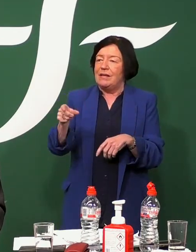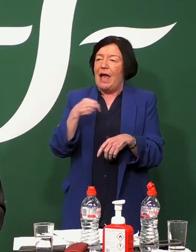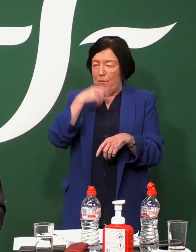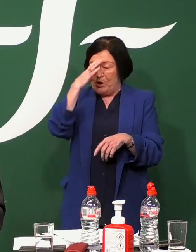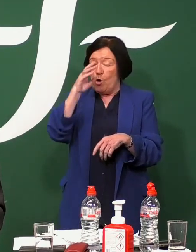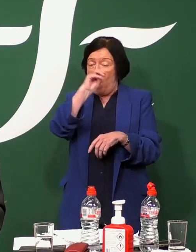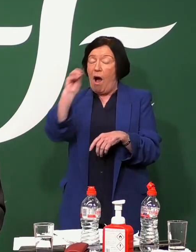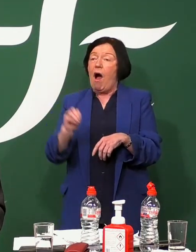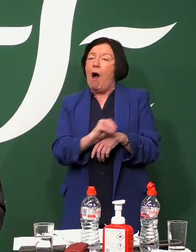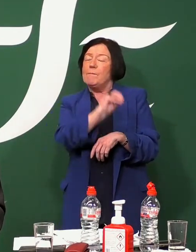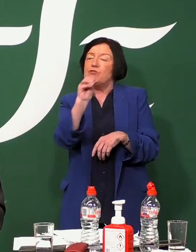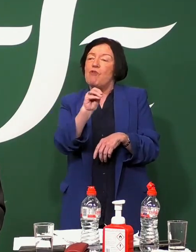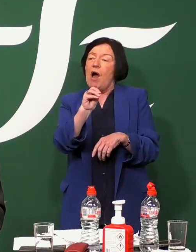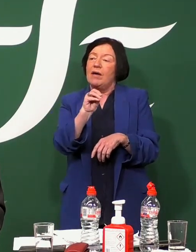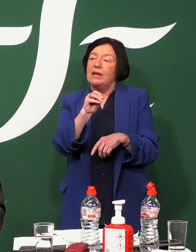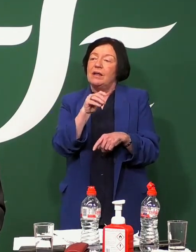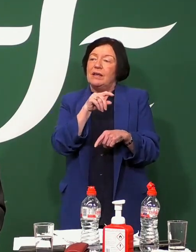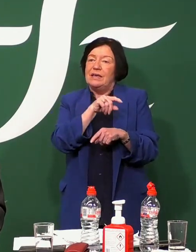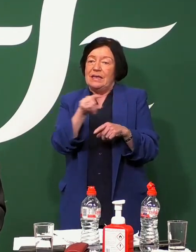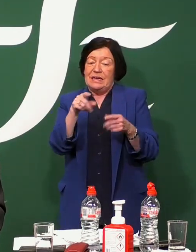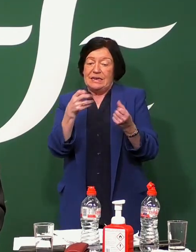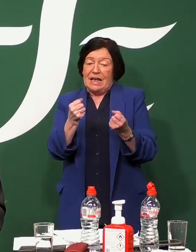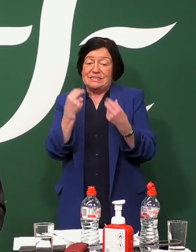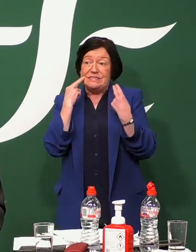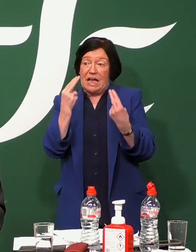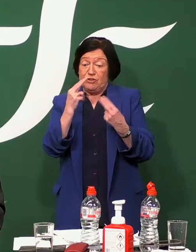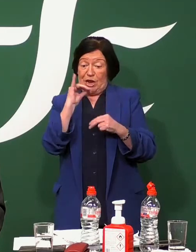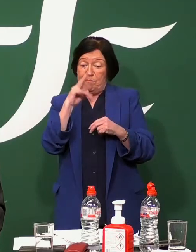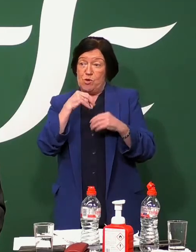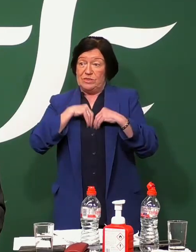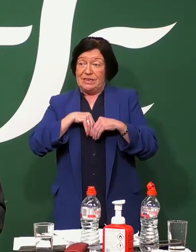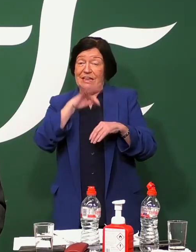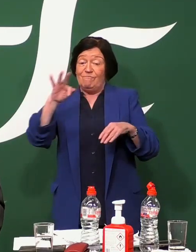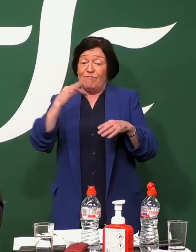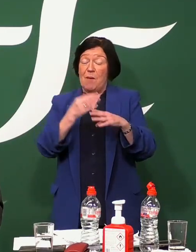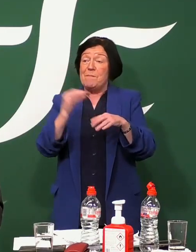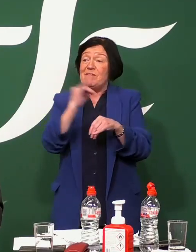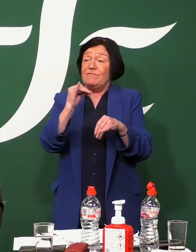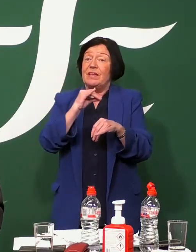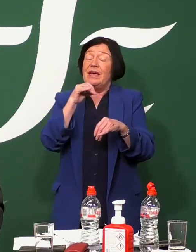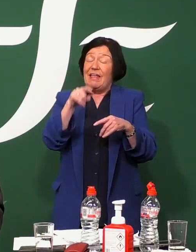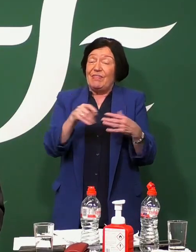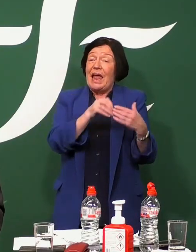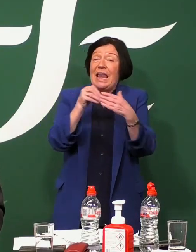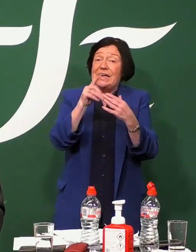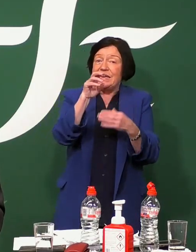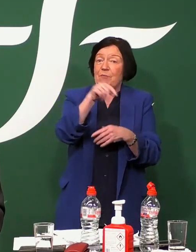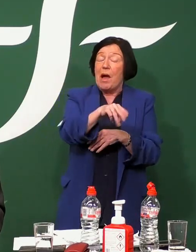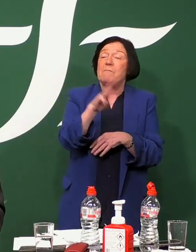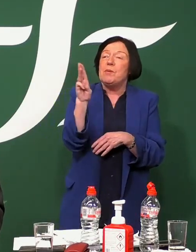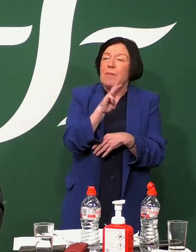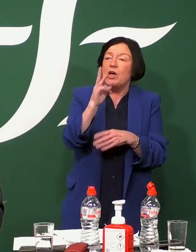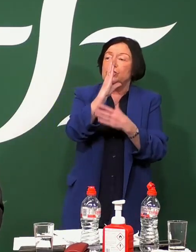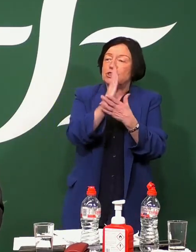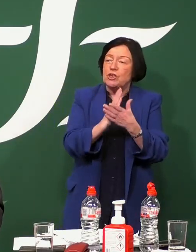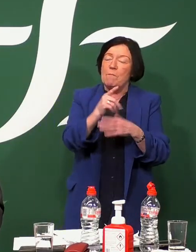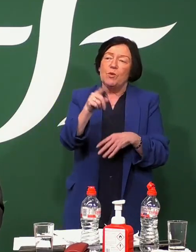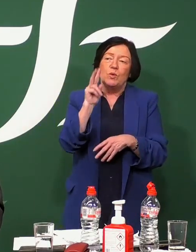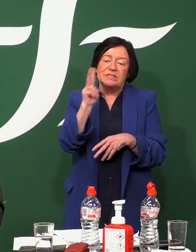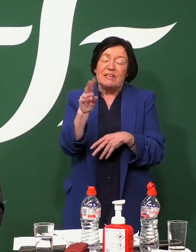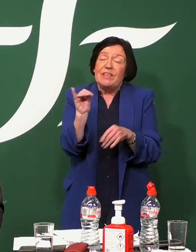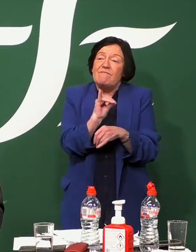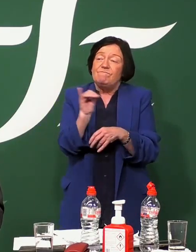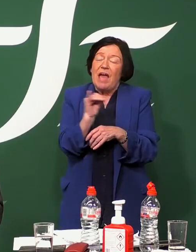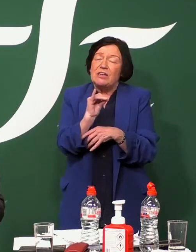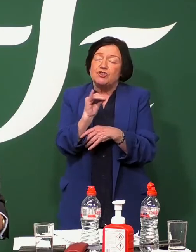it appears to evade natural immunity, even from previous infection, and that would include Delta. So it is possible in some cases that you see reinfection,